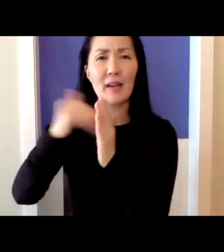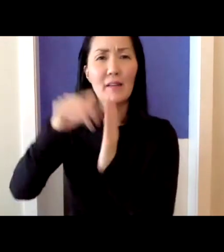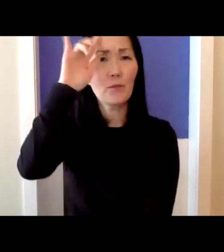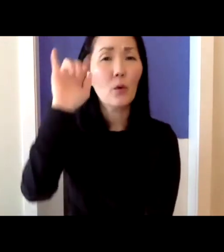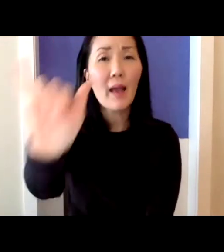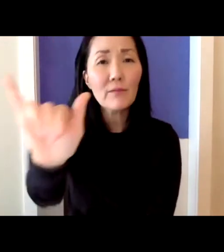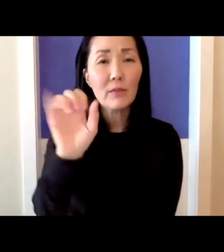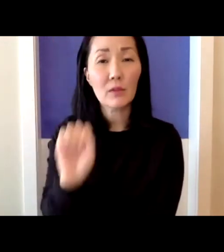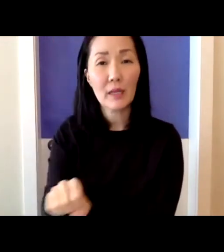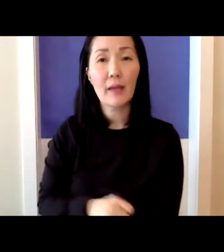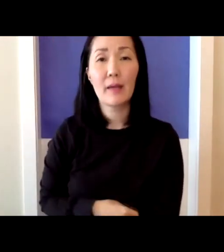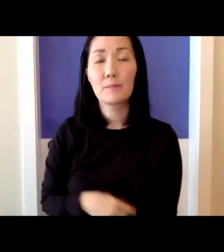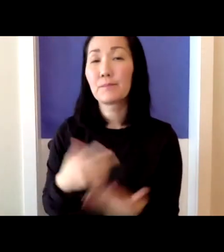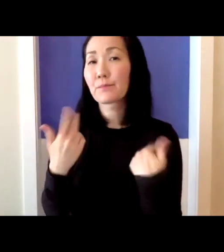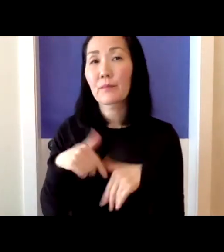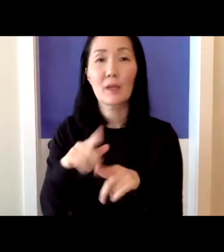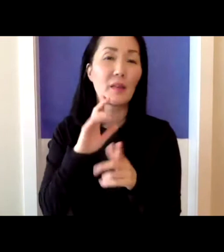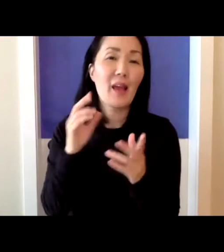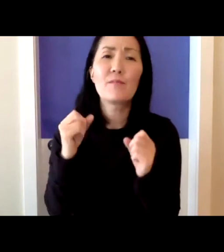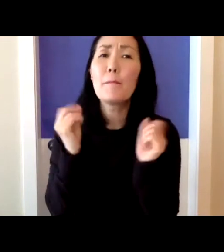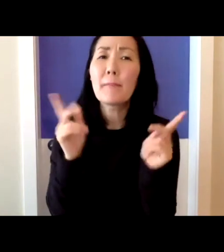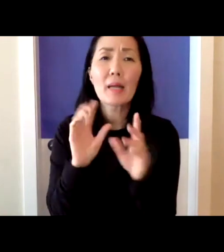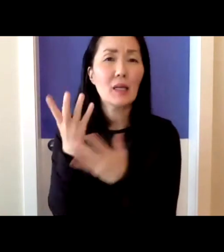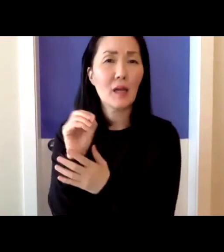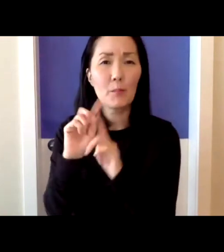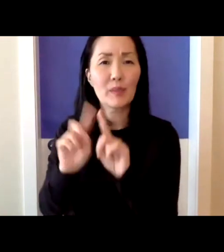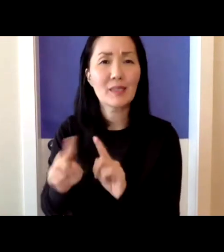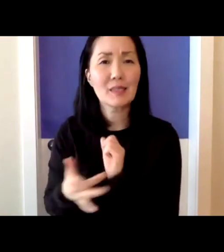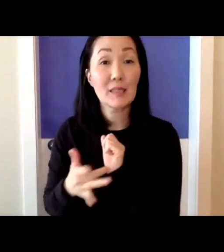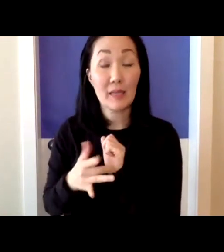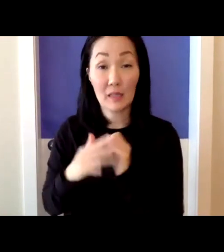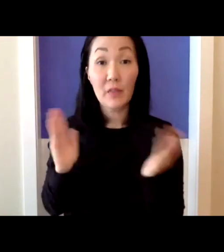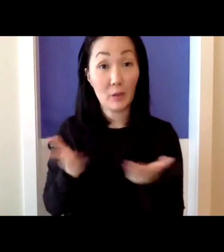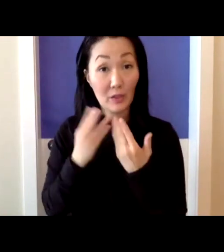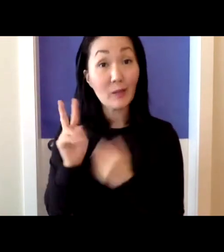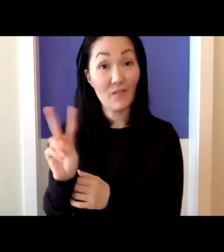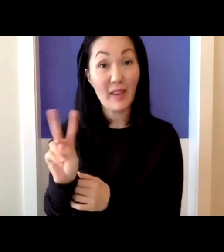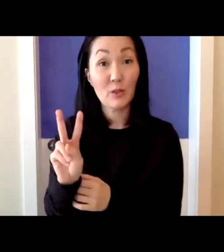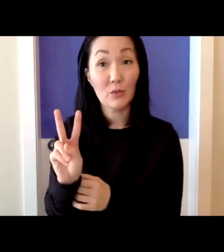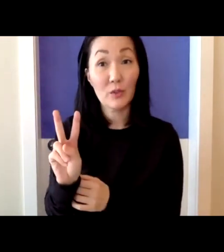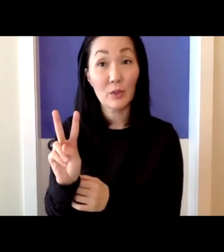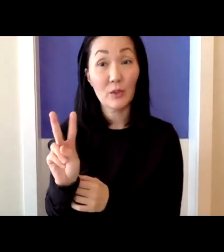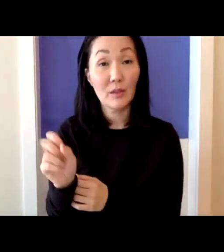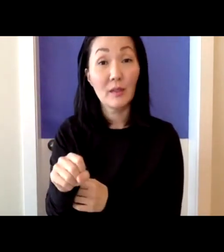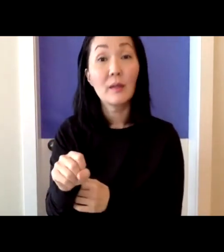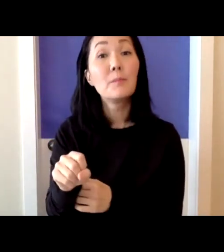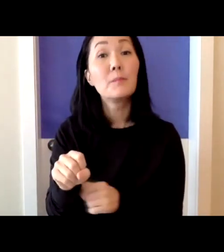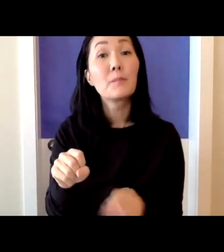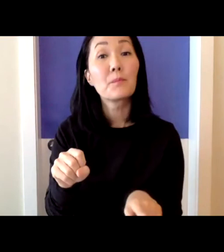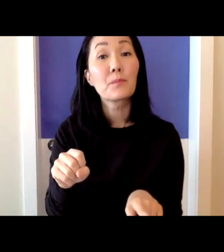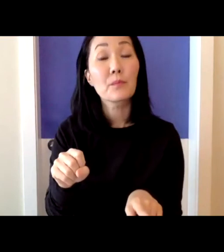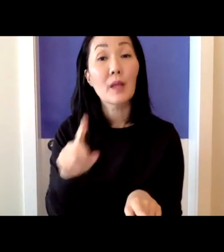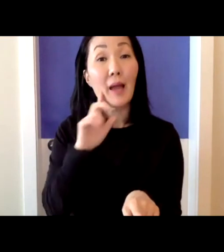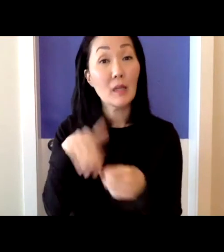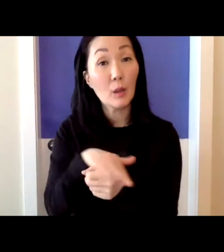companies like Amazon, Google, Facebook, who are all here in Vancouver, if you're not aware, and you know, but also local